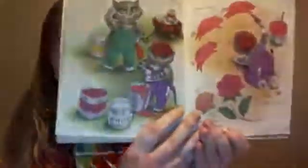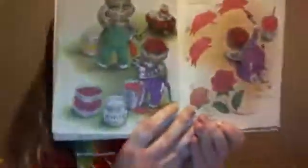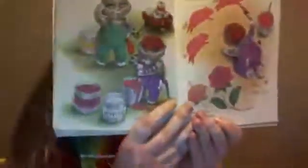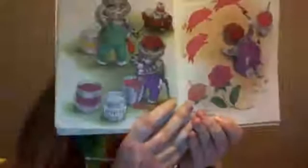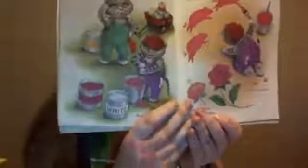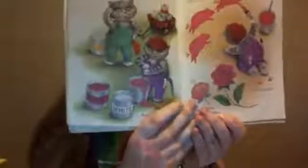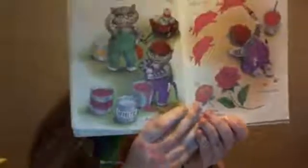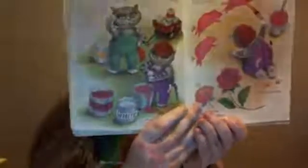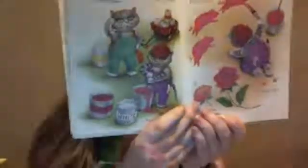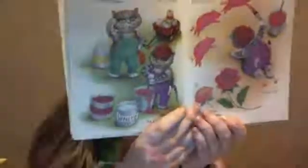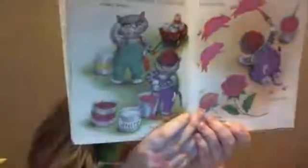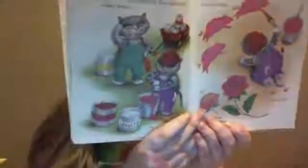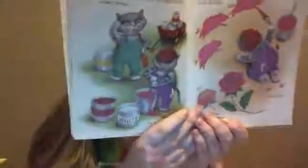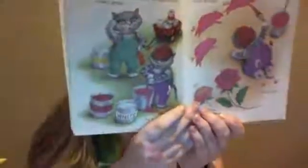they made